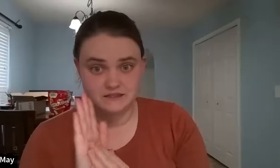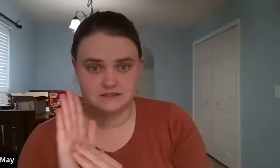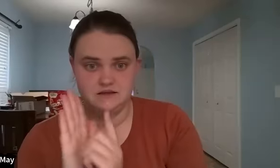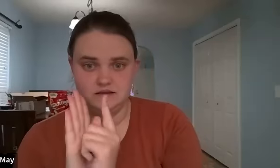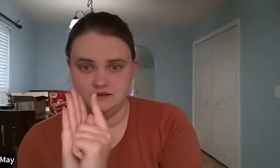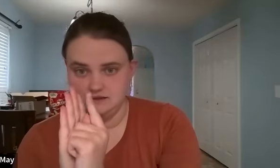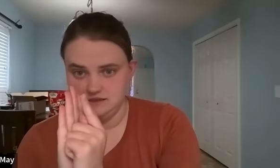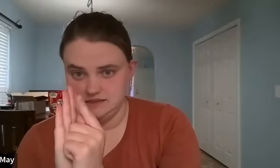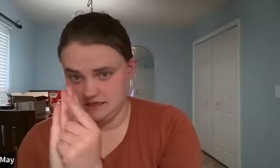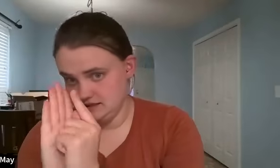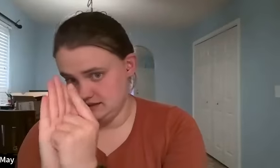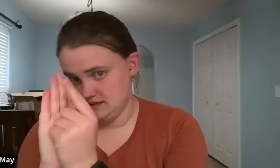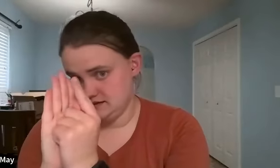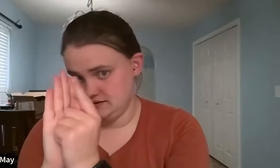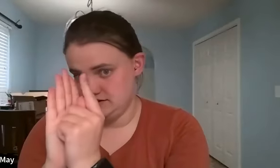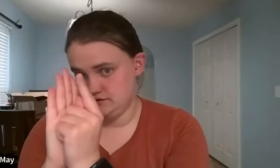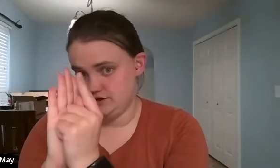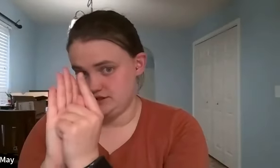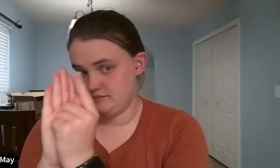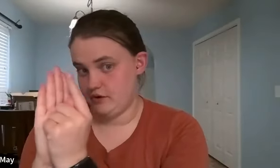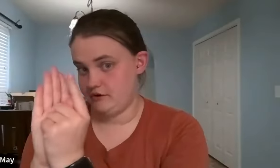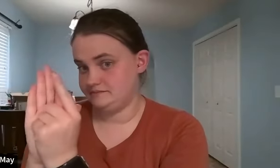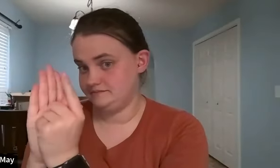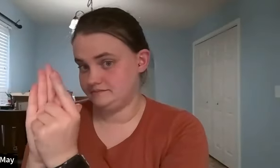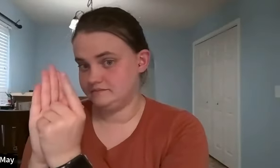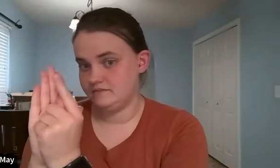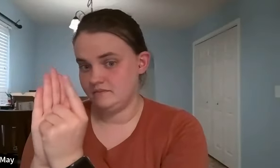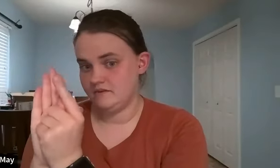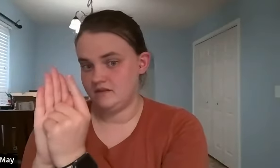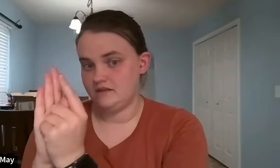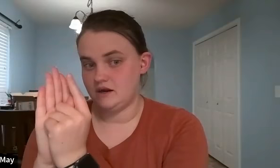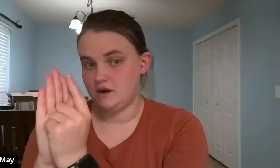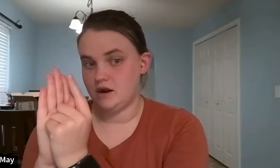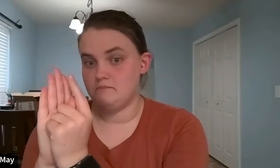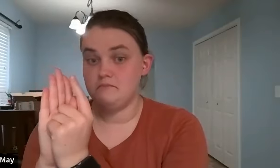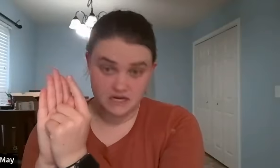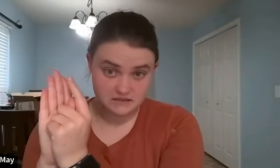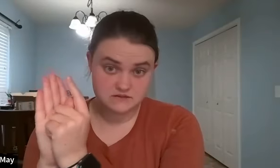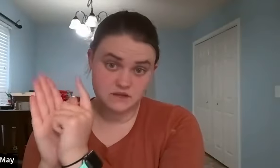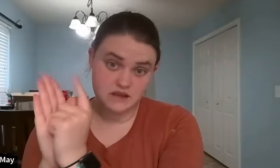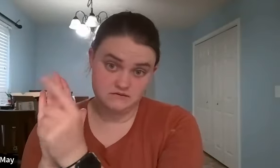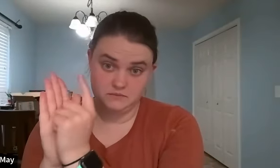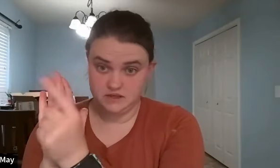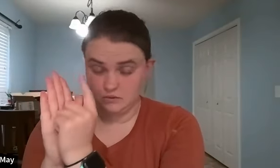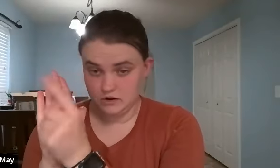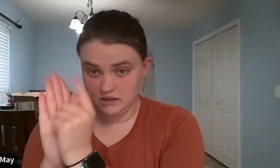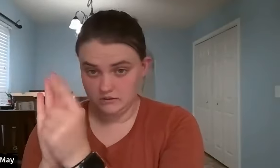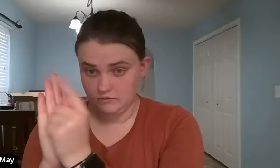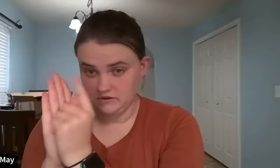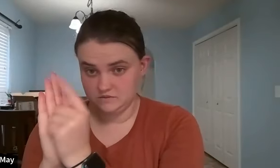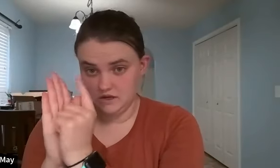seconds. Seconds, very small. Then our minutes, we have the big one this